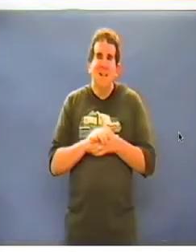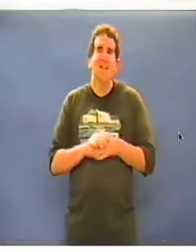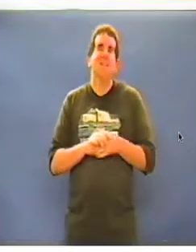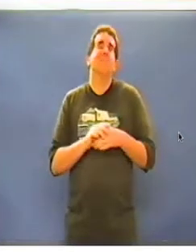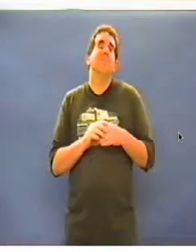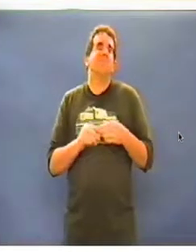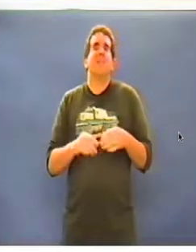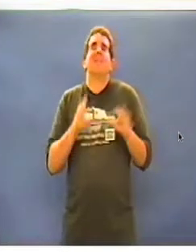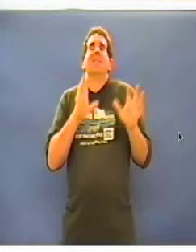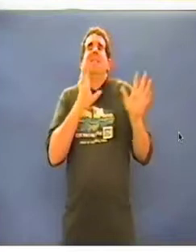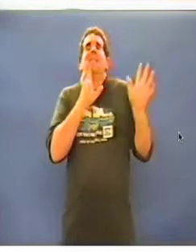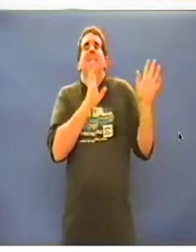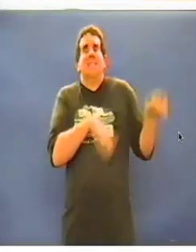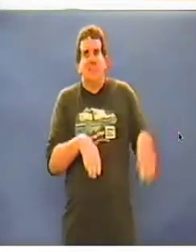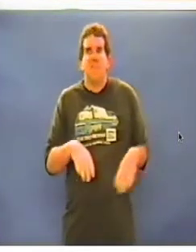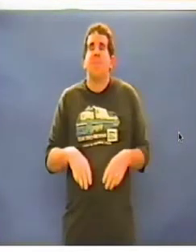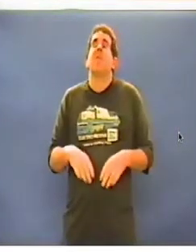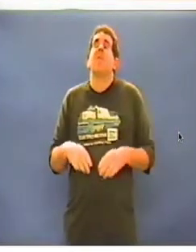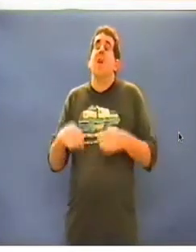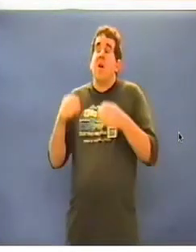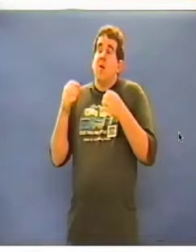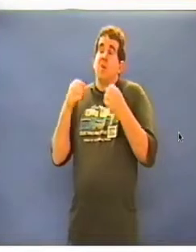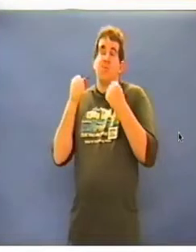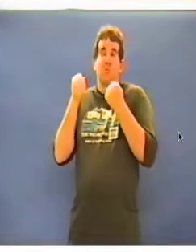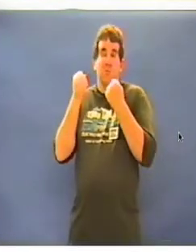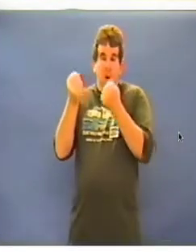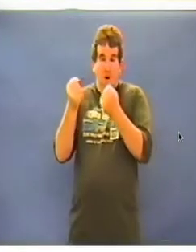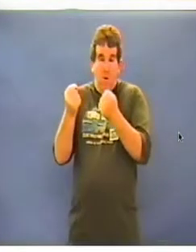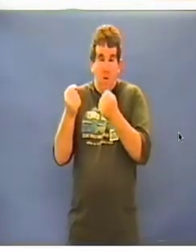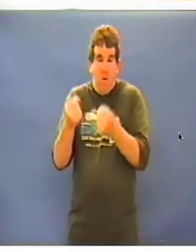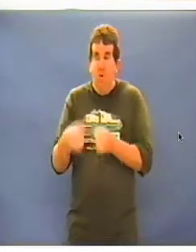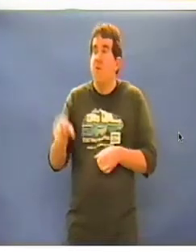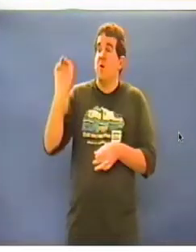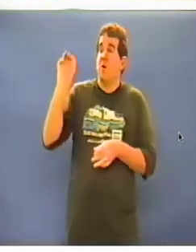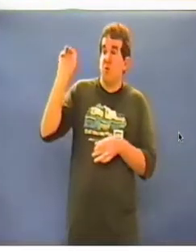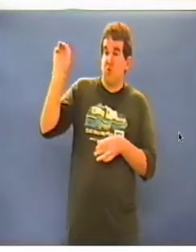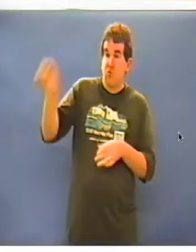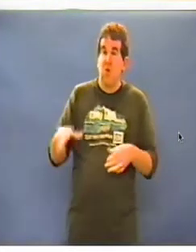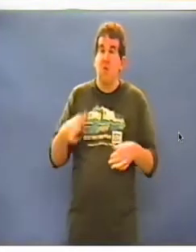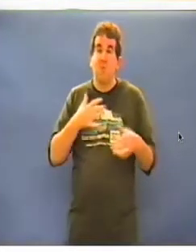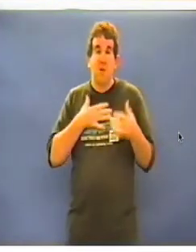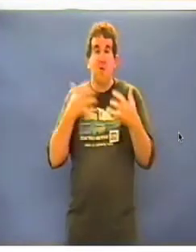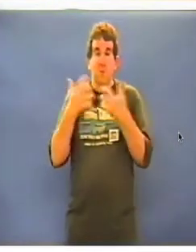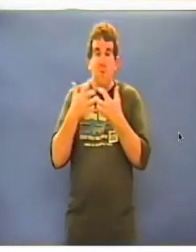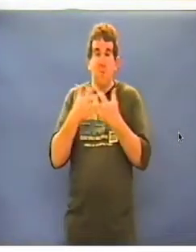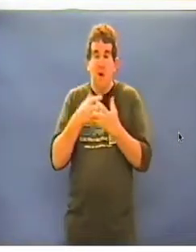and I said, well, I'm sorry, and